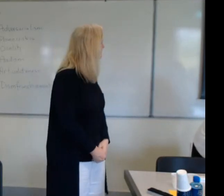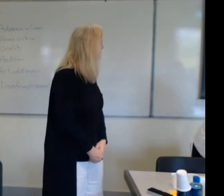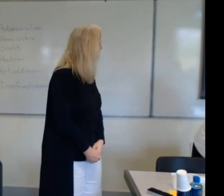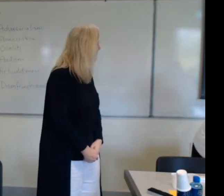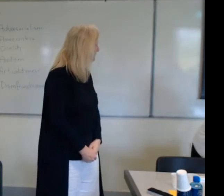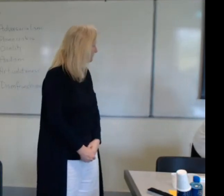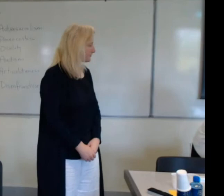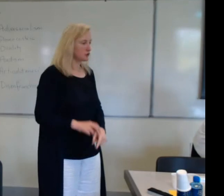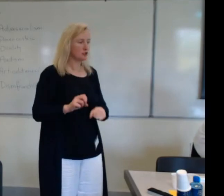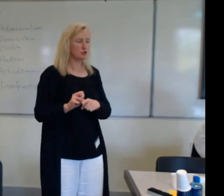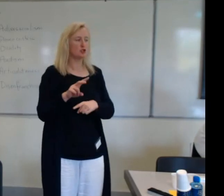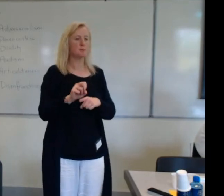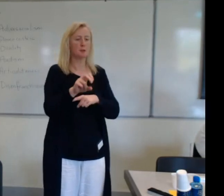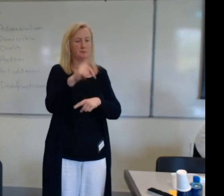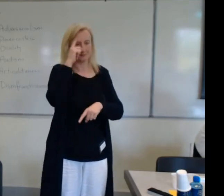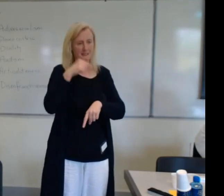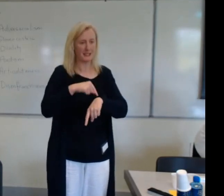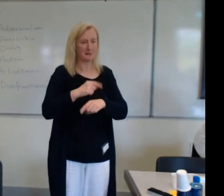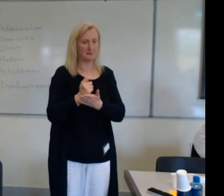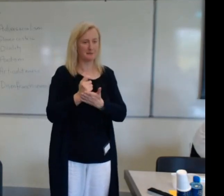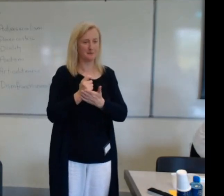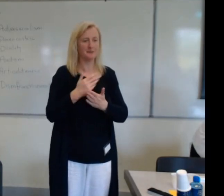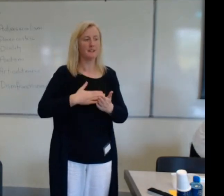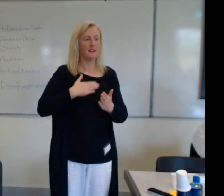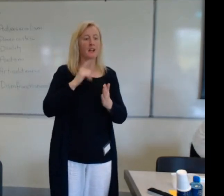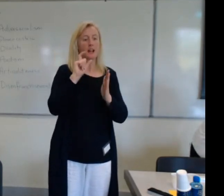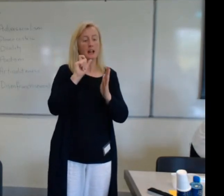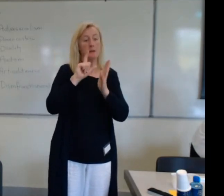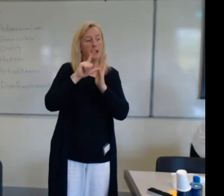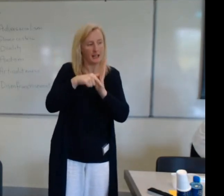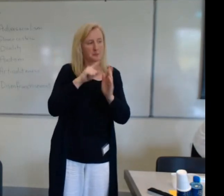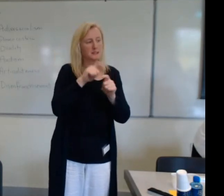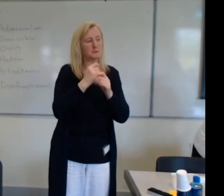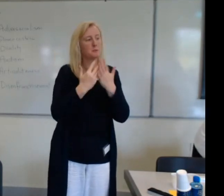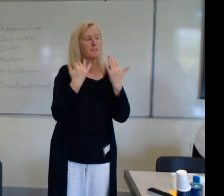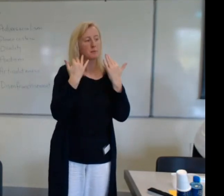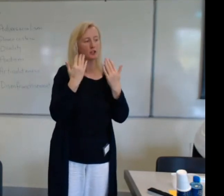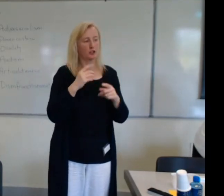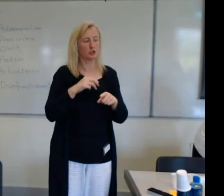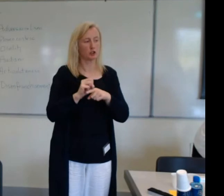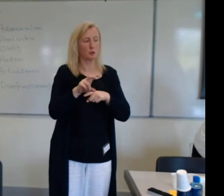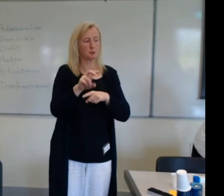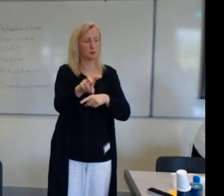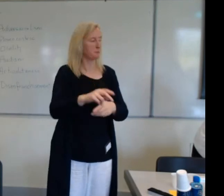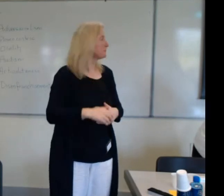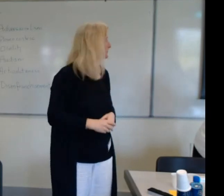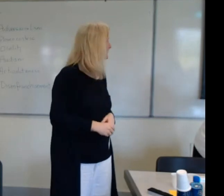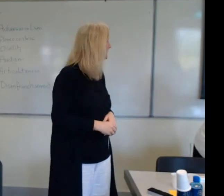I'm going to jump over these. I'm conscious of time. I know that we started a little bit late, but I'm going to jump over some of these things. We're going to have some focus